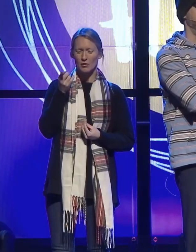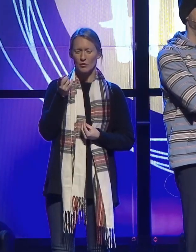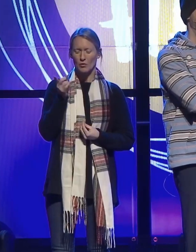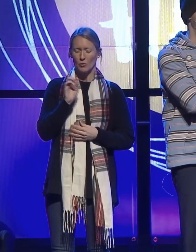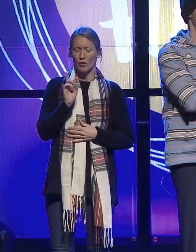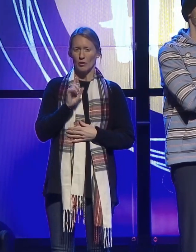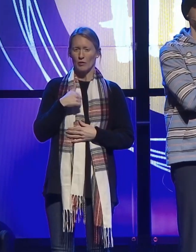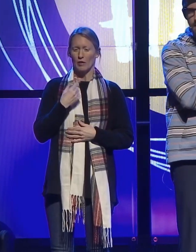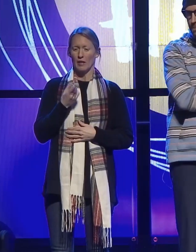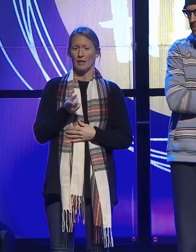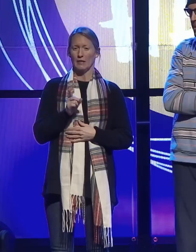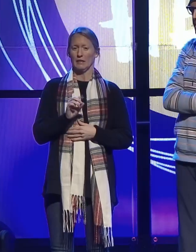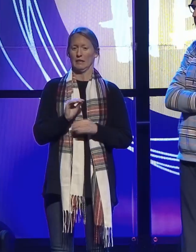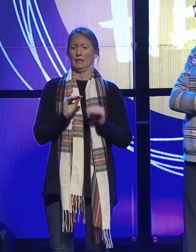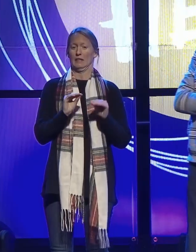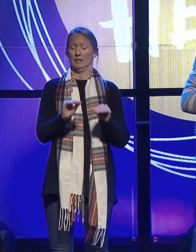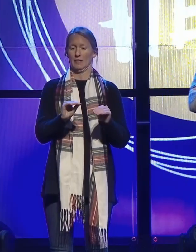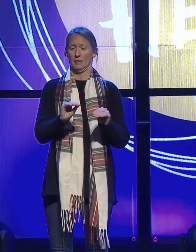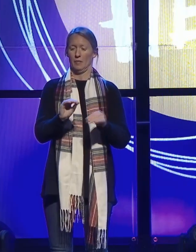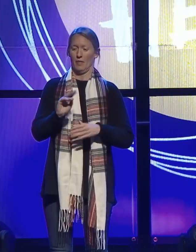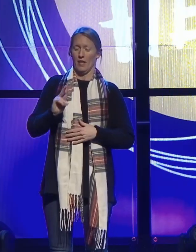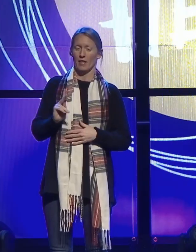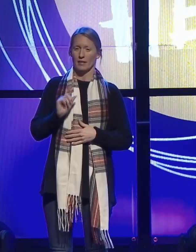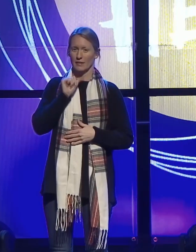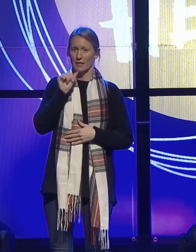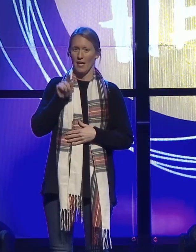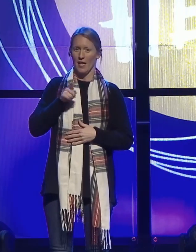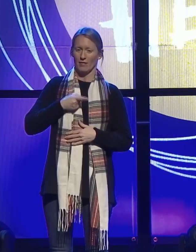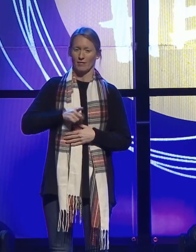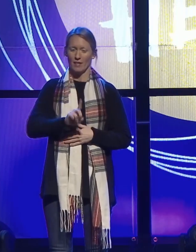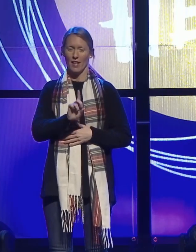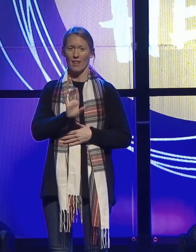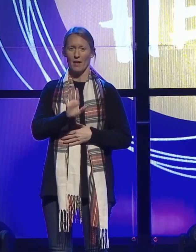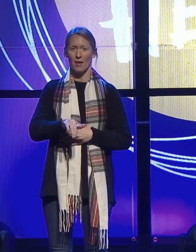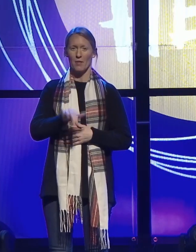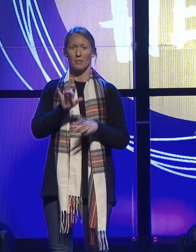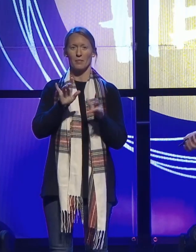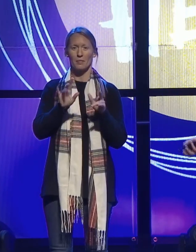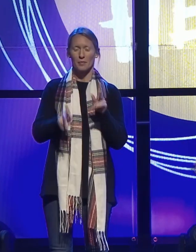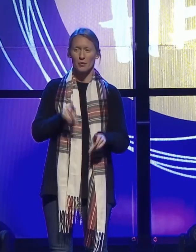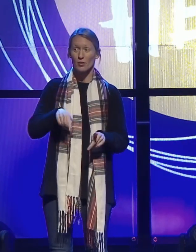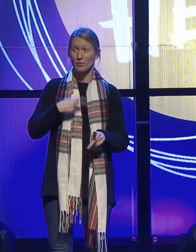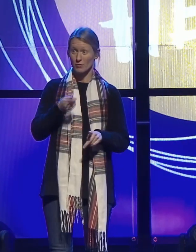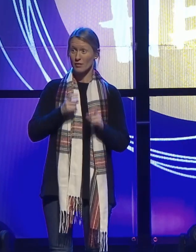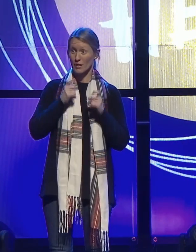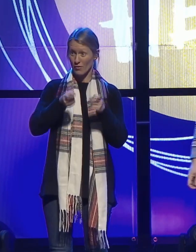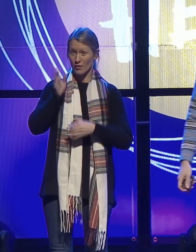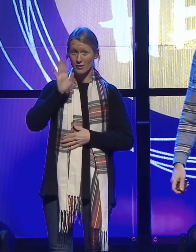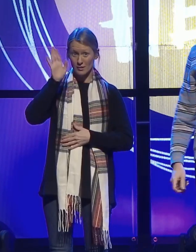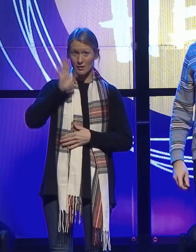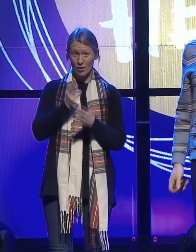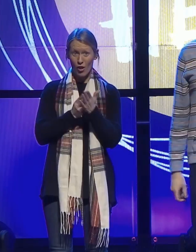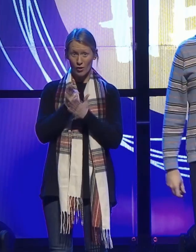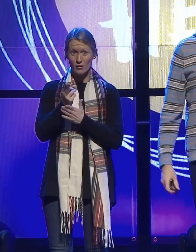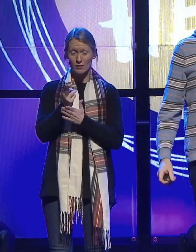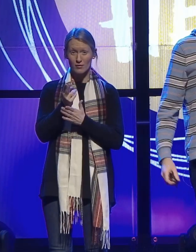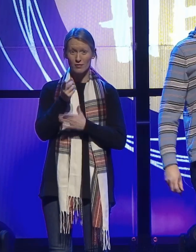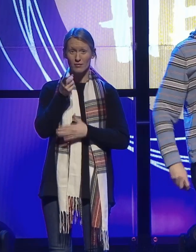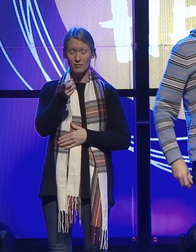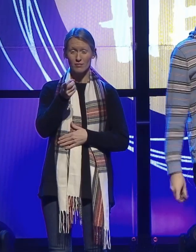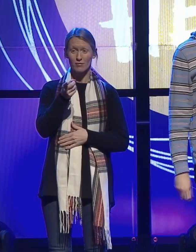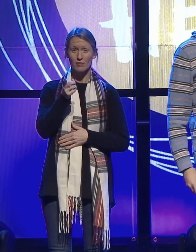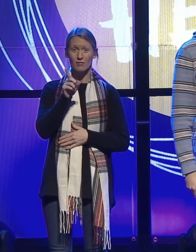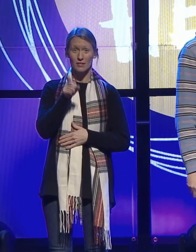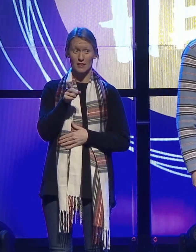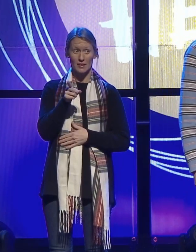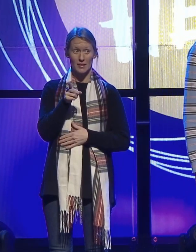return this without offending these people? Did you have any of those gifts? Anybody? Raise your hand. Just be honest. Did the person who gave it to you, are they